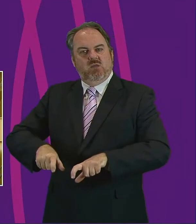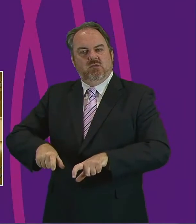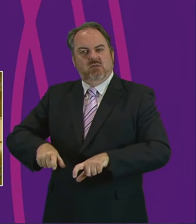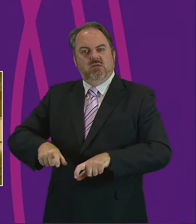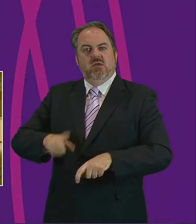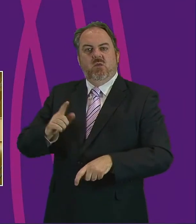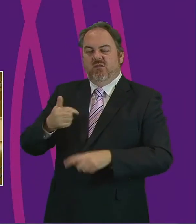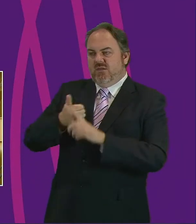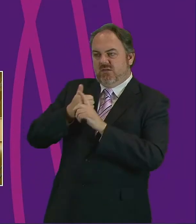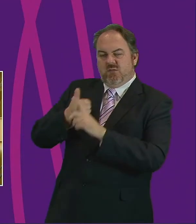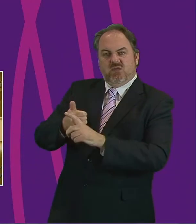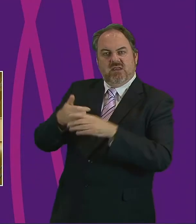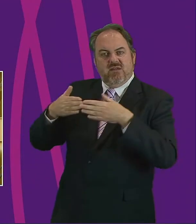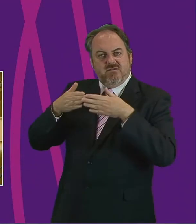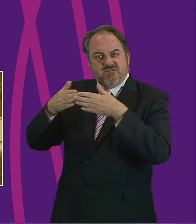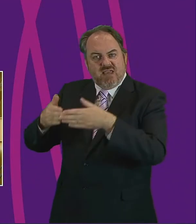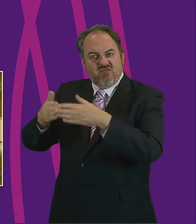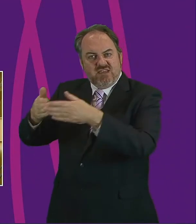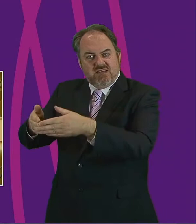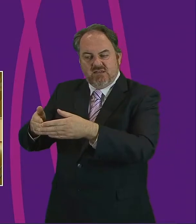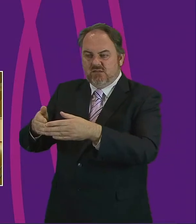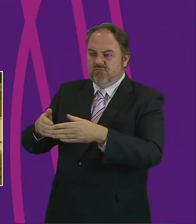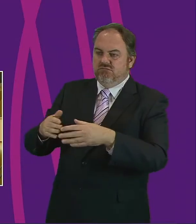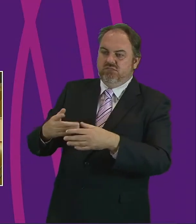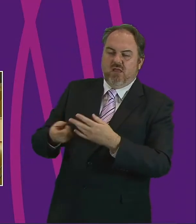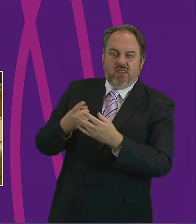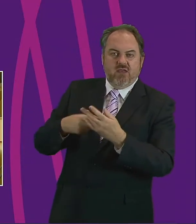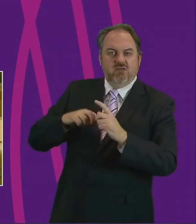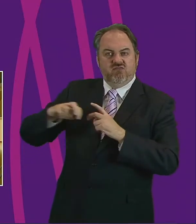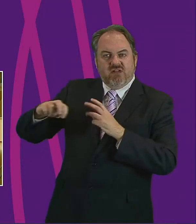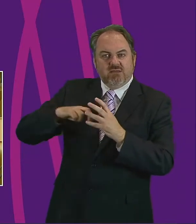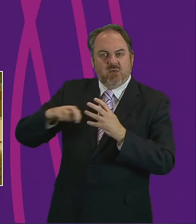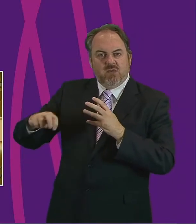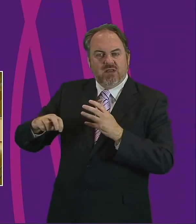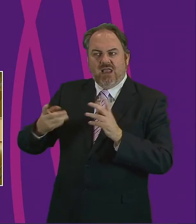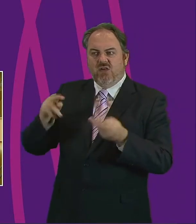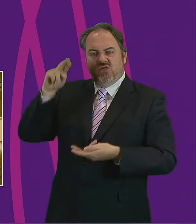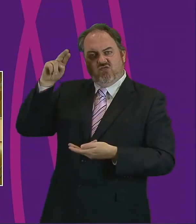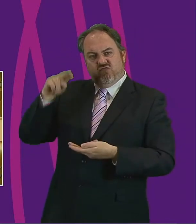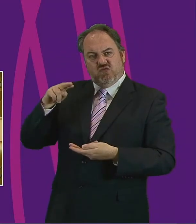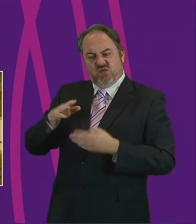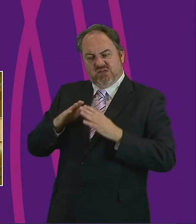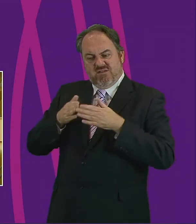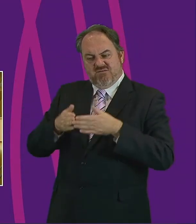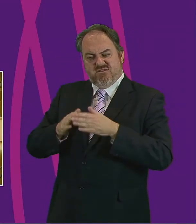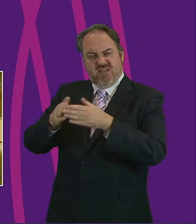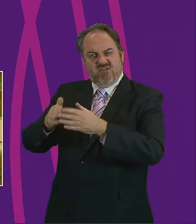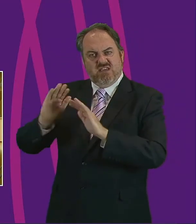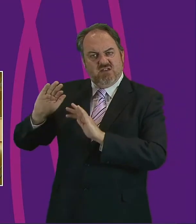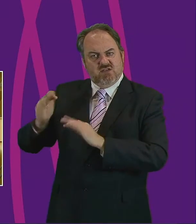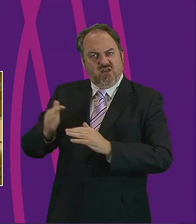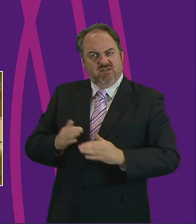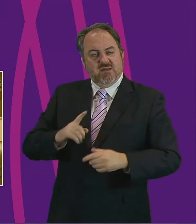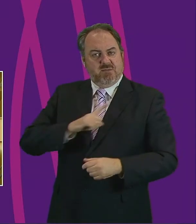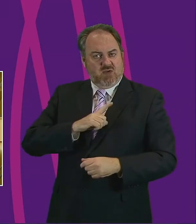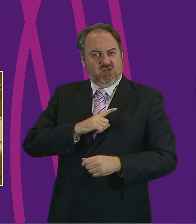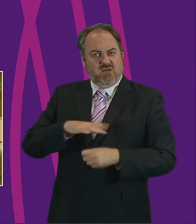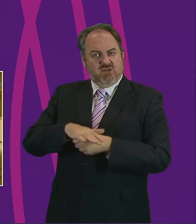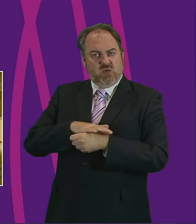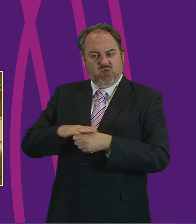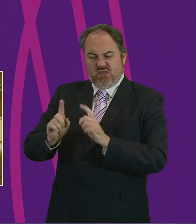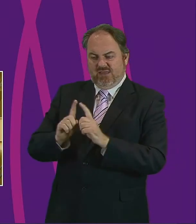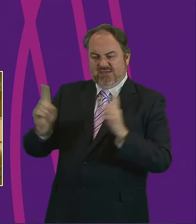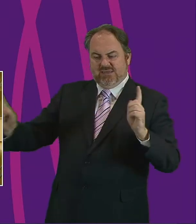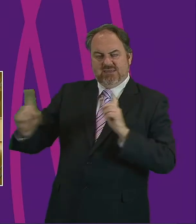ferry companies and relevant local authority? And with a reduced ferry service and hugely diminished capacity due to social distancing,